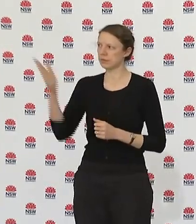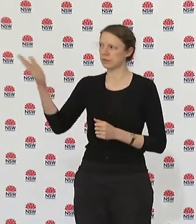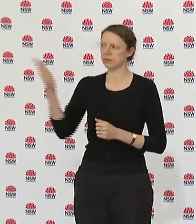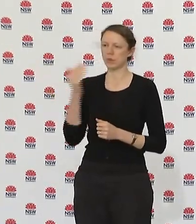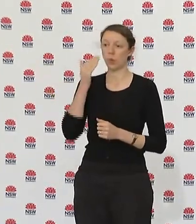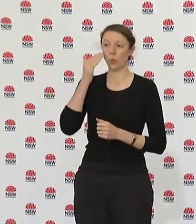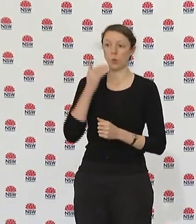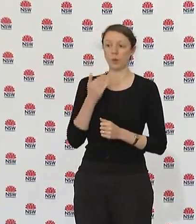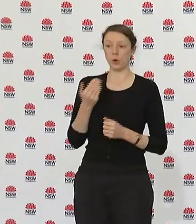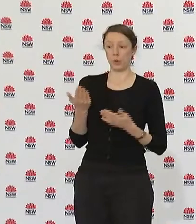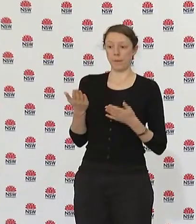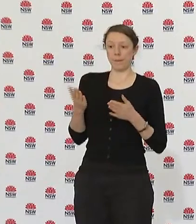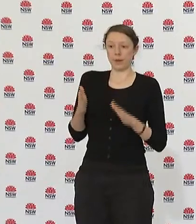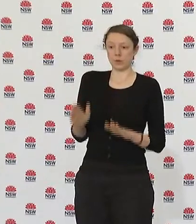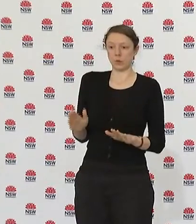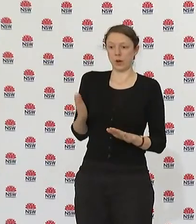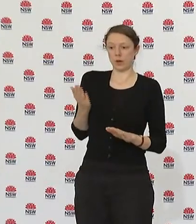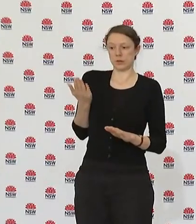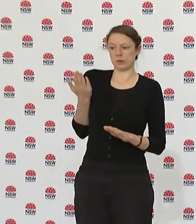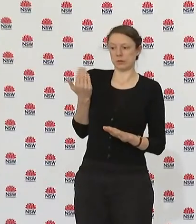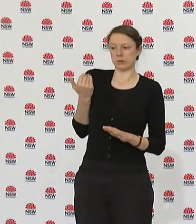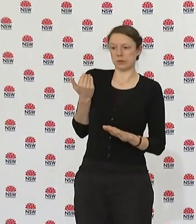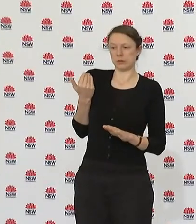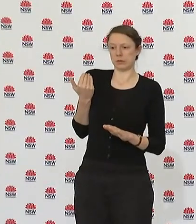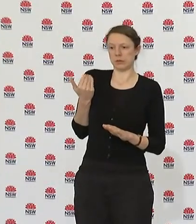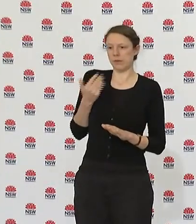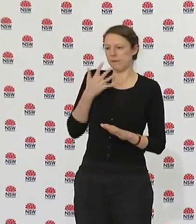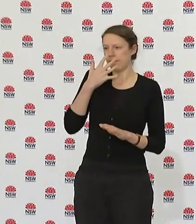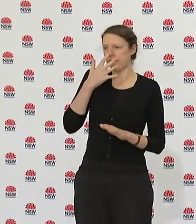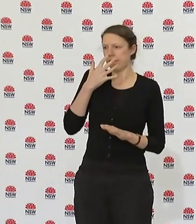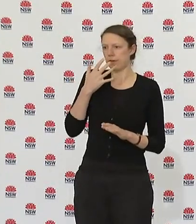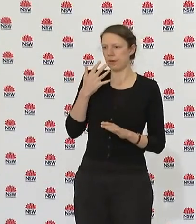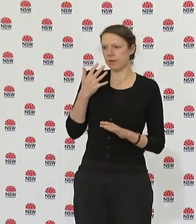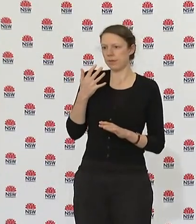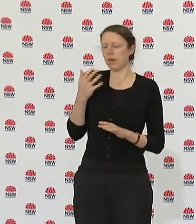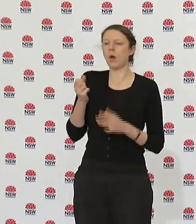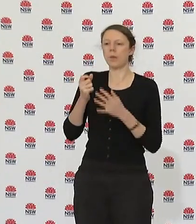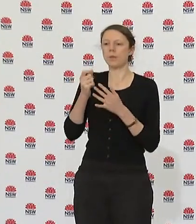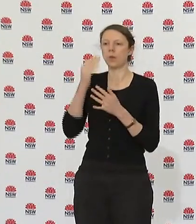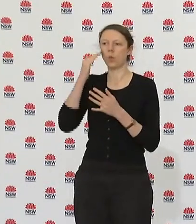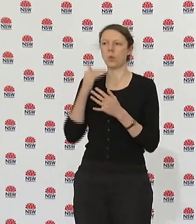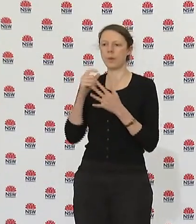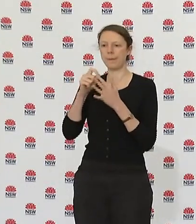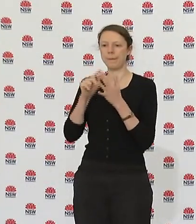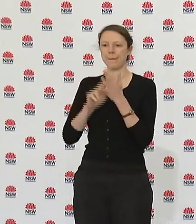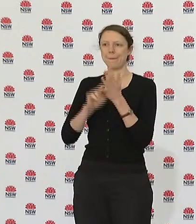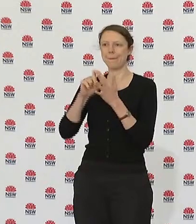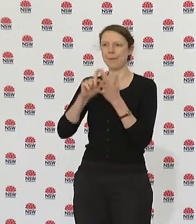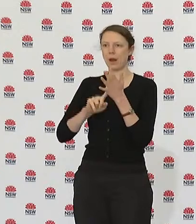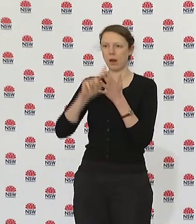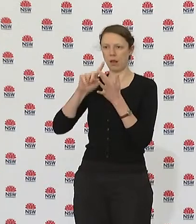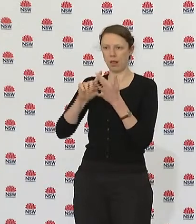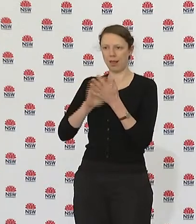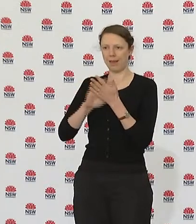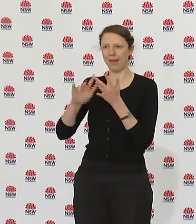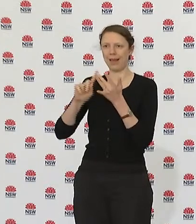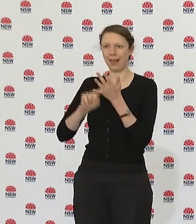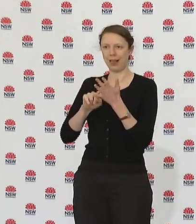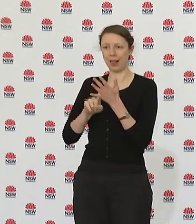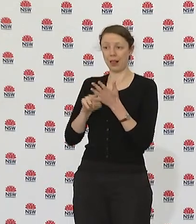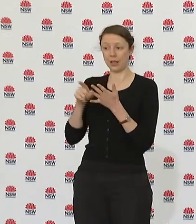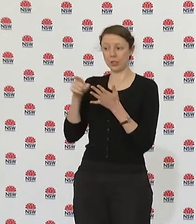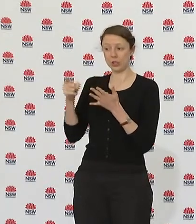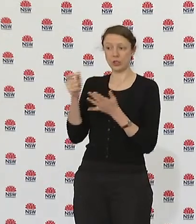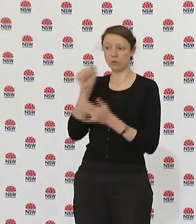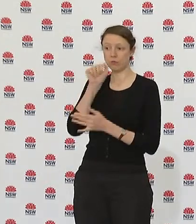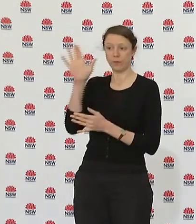few weeks ago, she refused to go to hospital. Is that the case? Sorry, I didn't quite... The woman who, at Pendle Hill, did she refuse hospital treatment similar to the situation? I